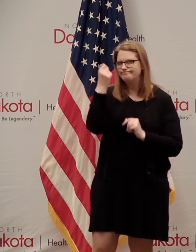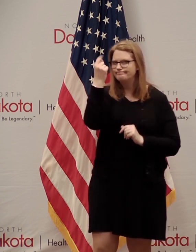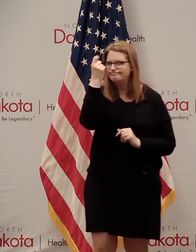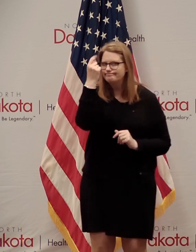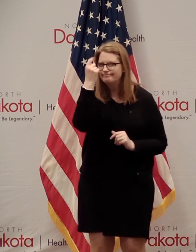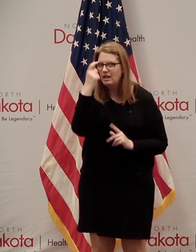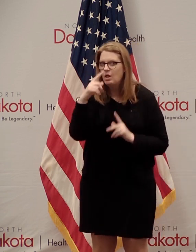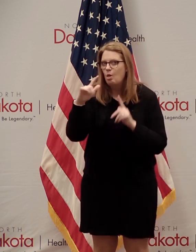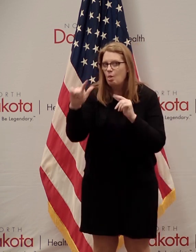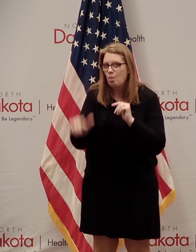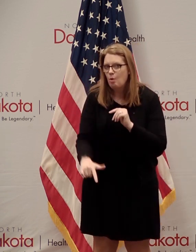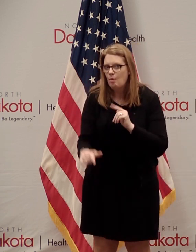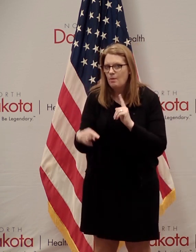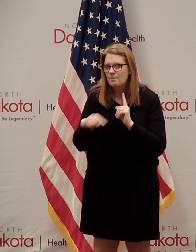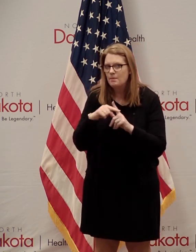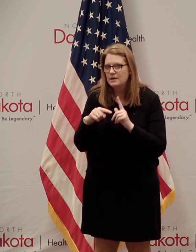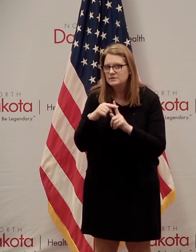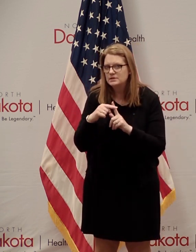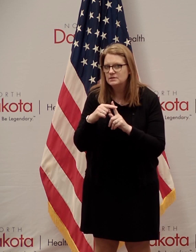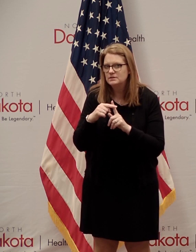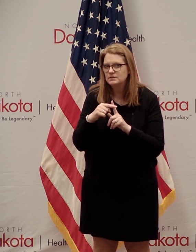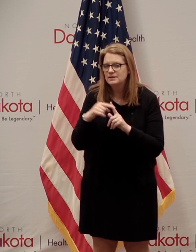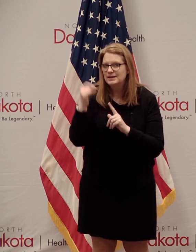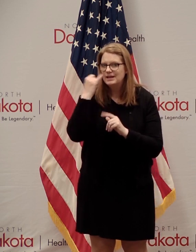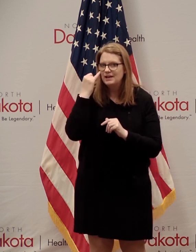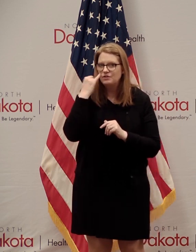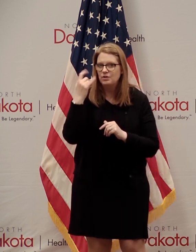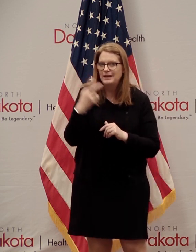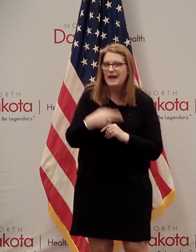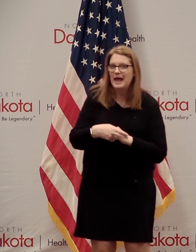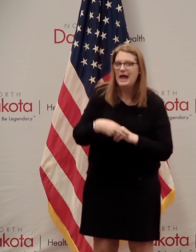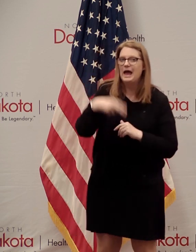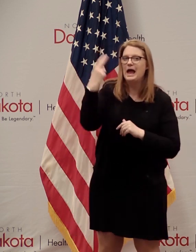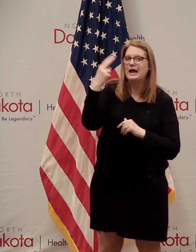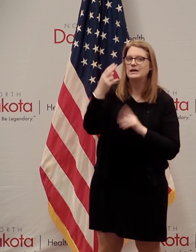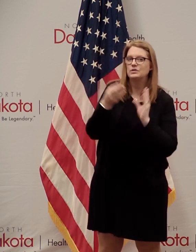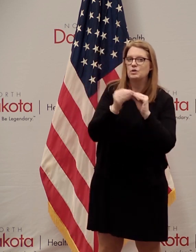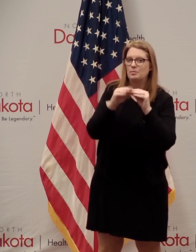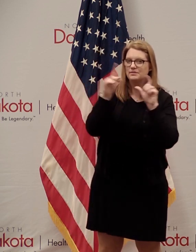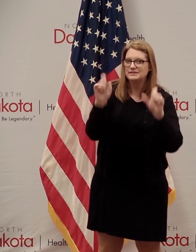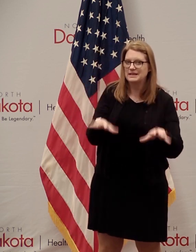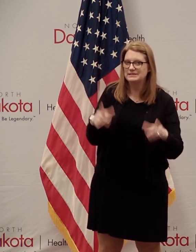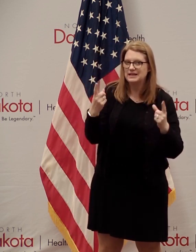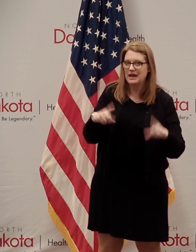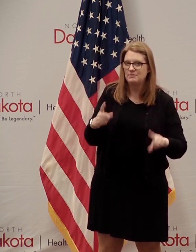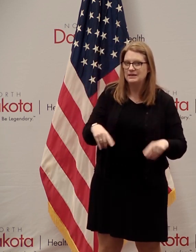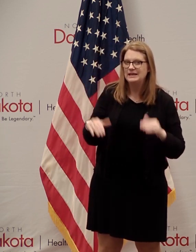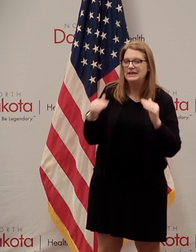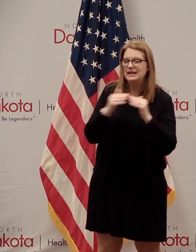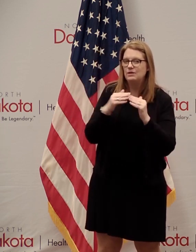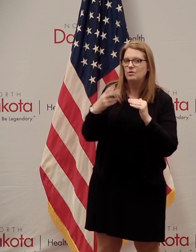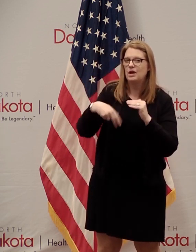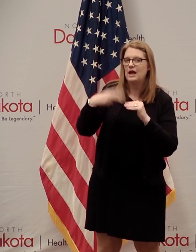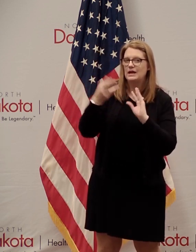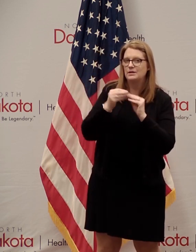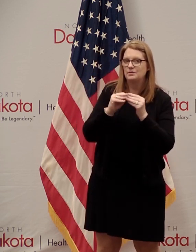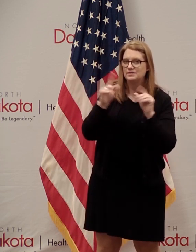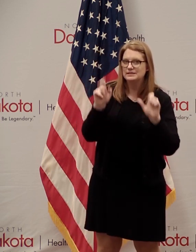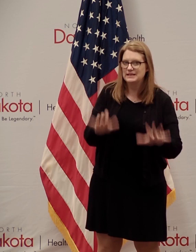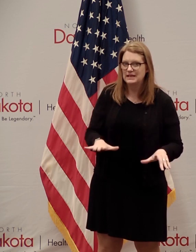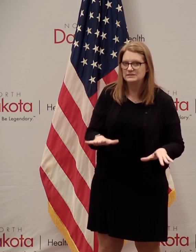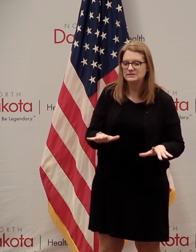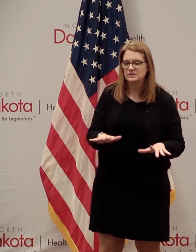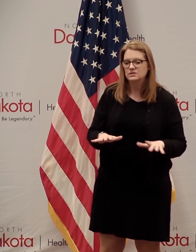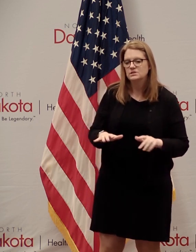positives if you had a higher absolute number of tests being taken, equal or higher number of tests. So getting